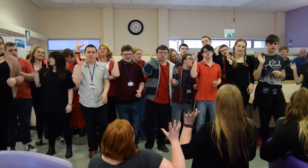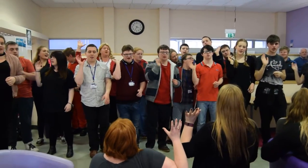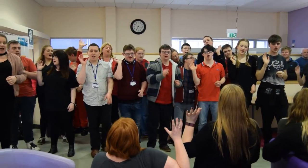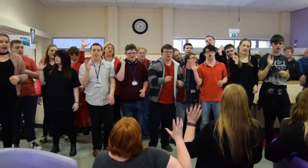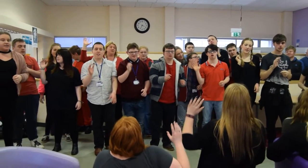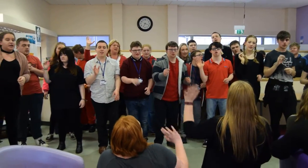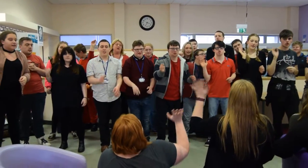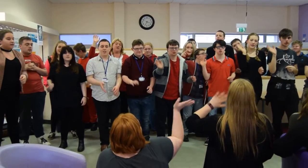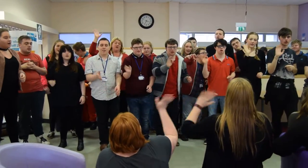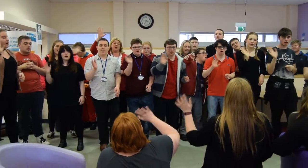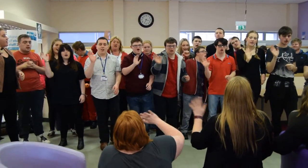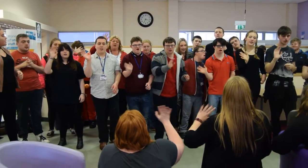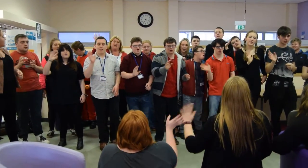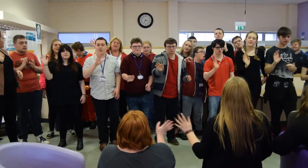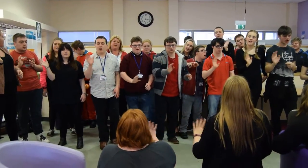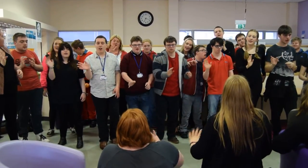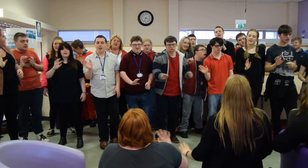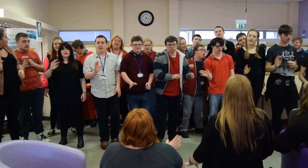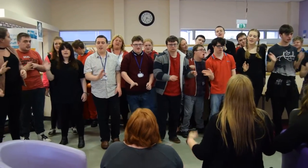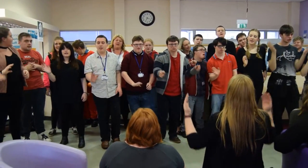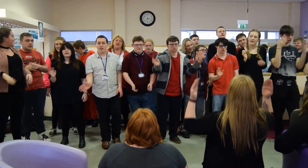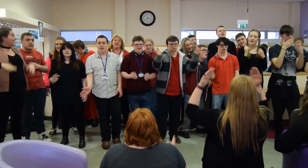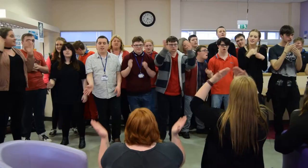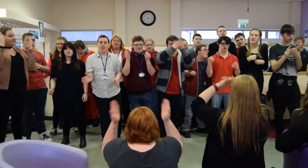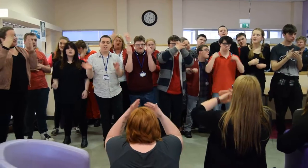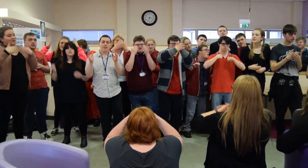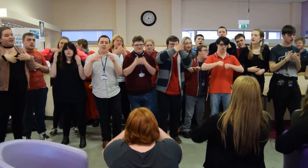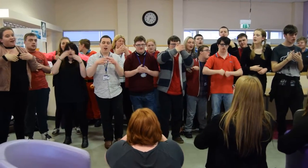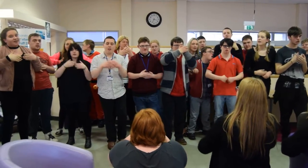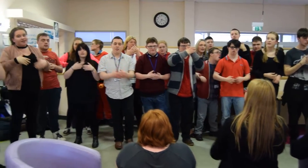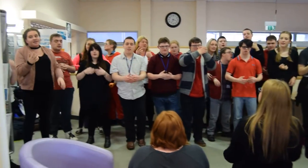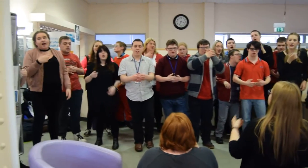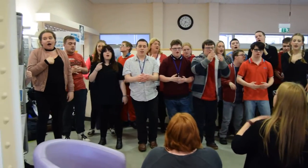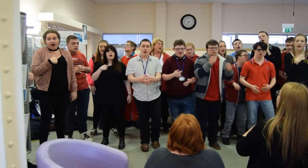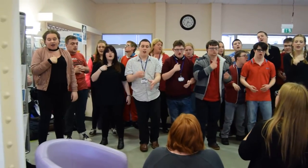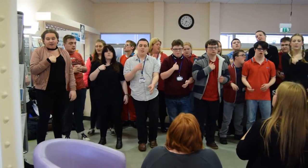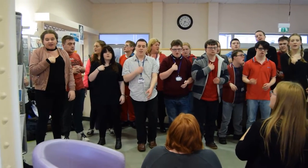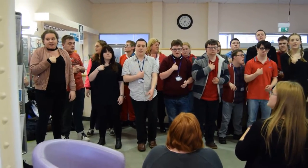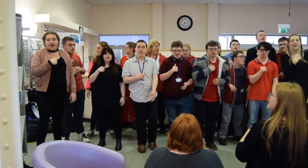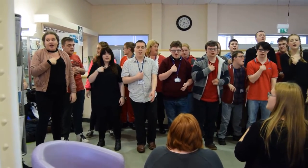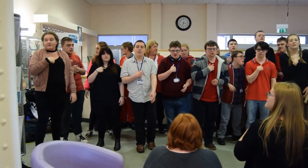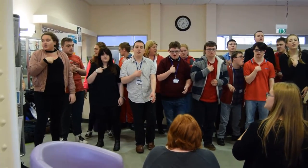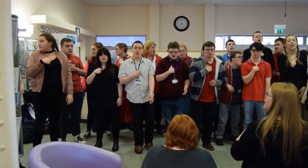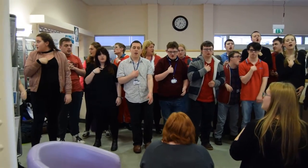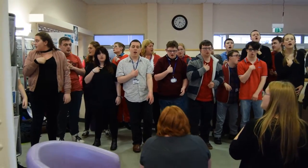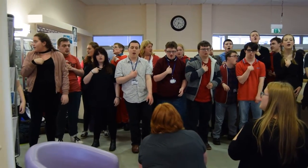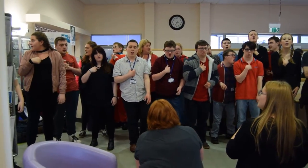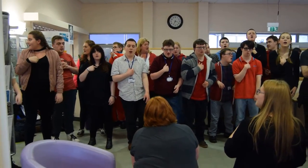eyes. The colours painted into darkness, I was left alone.